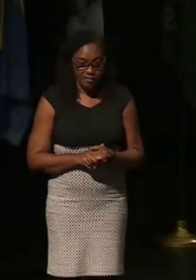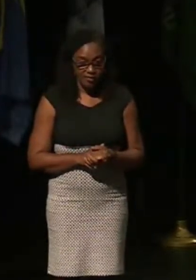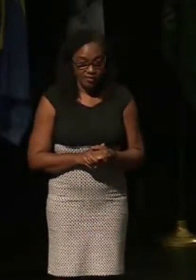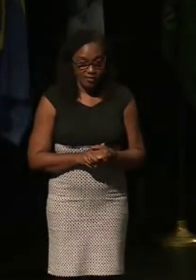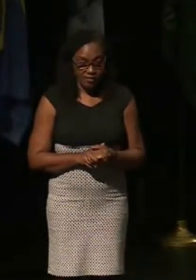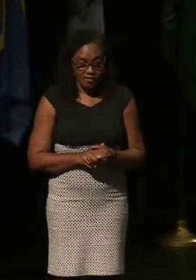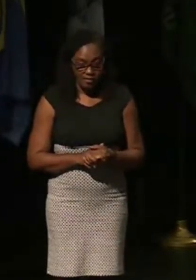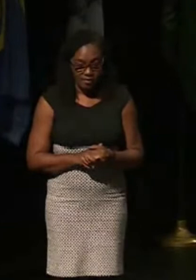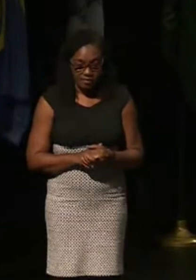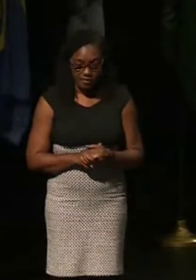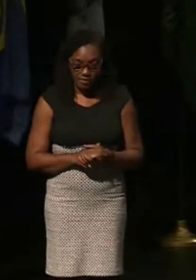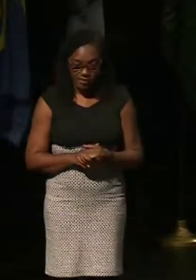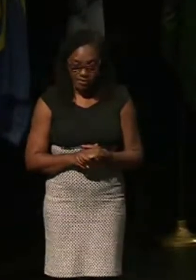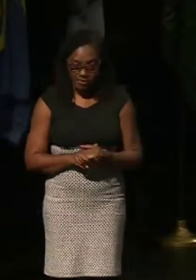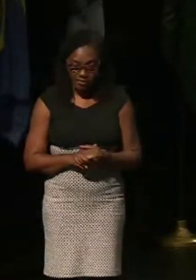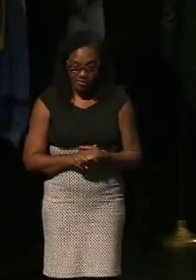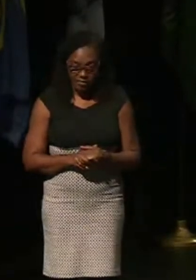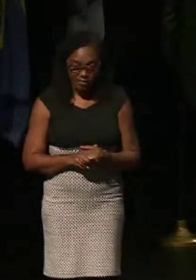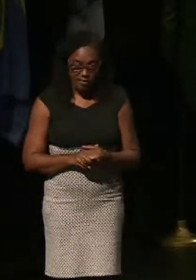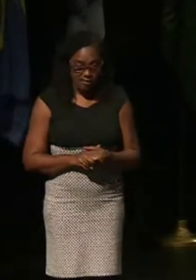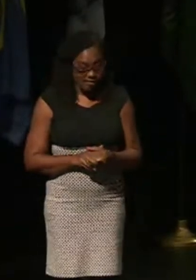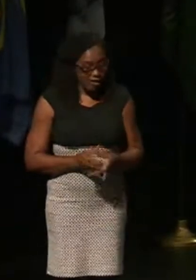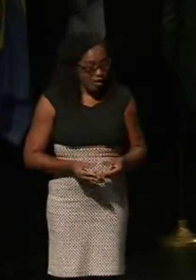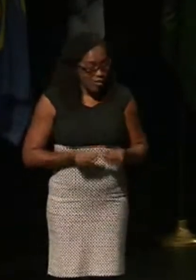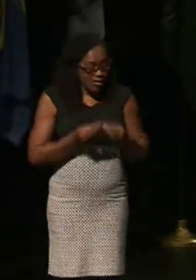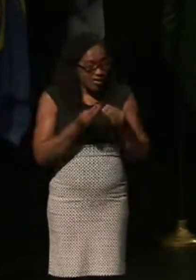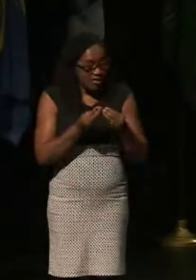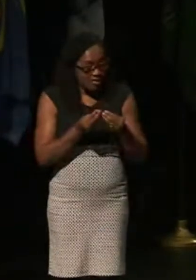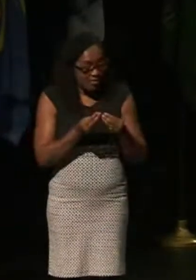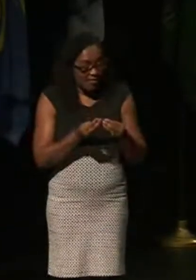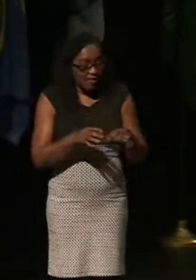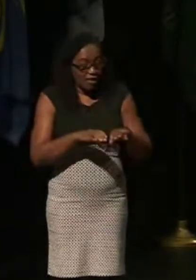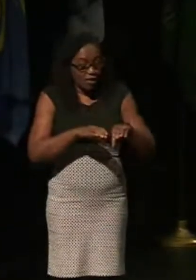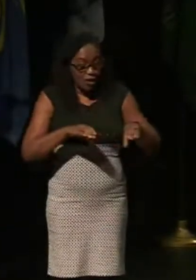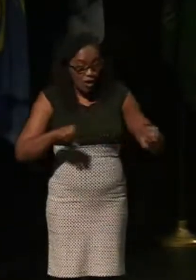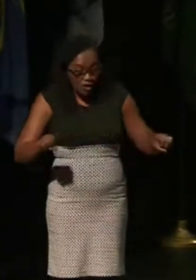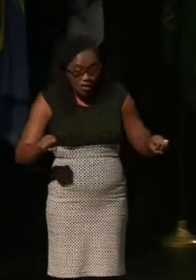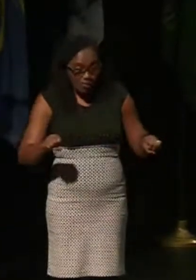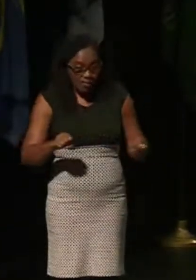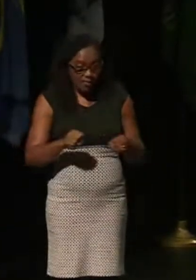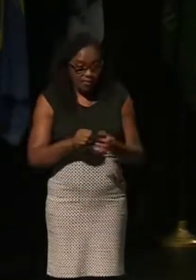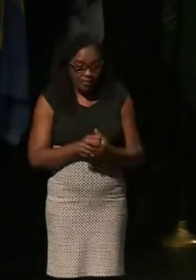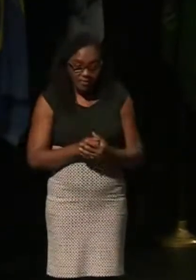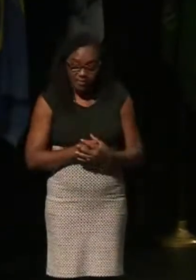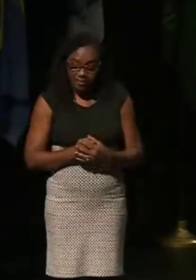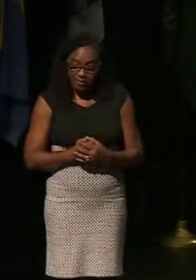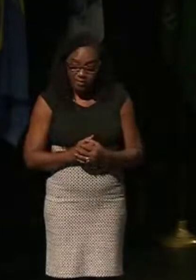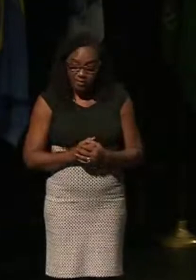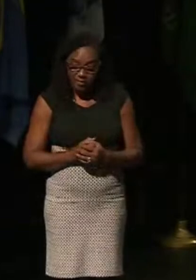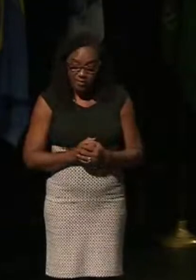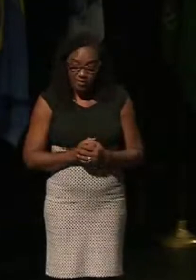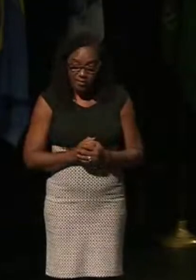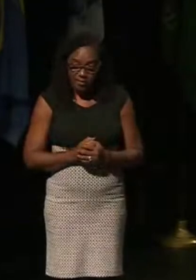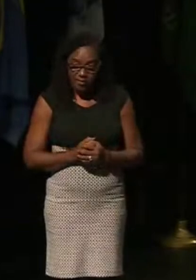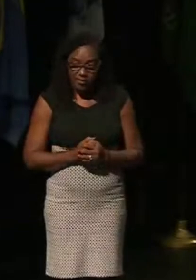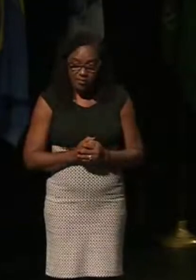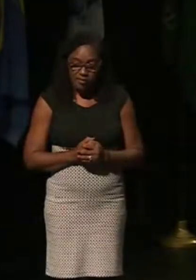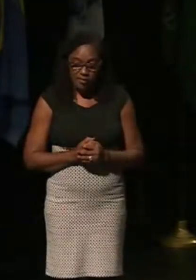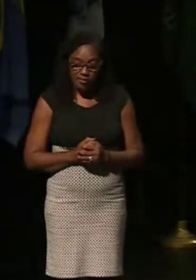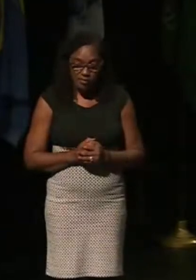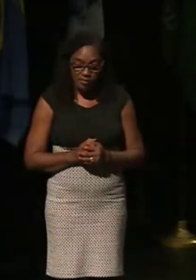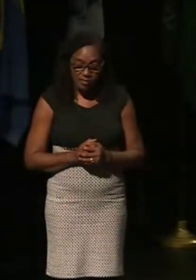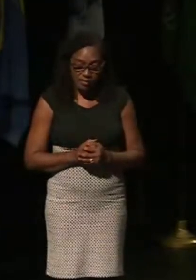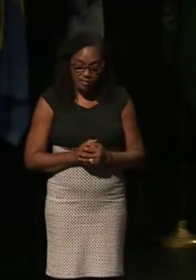a refugee, if you like, and we gave him a scholarship, and he has really done us proud. And a